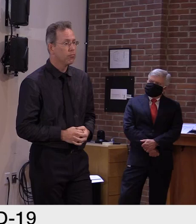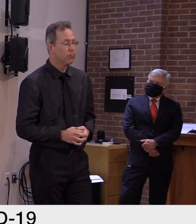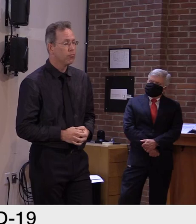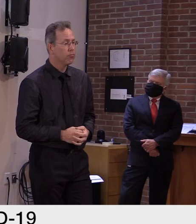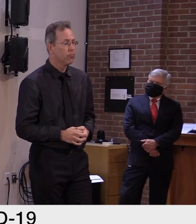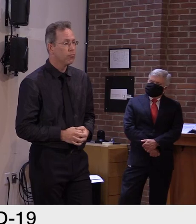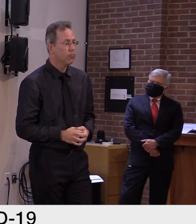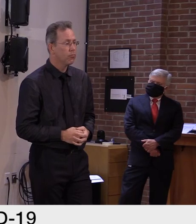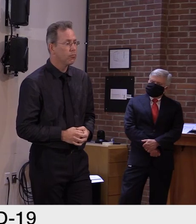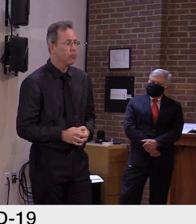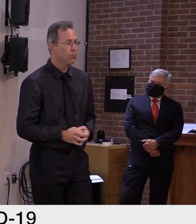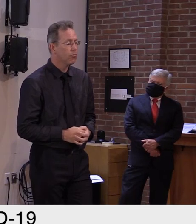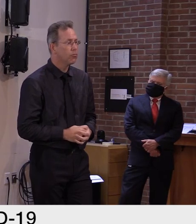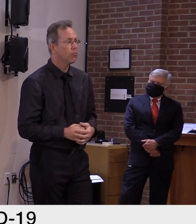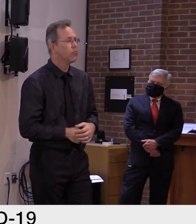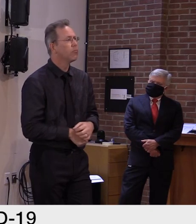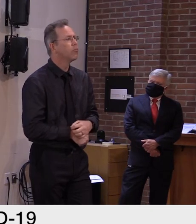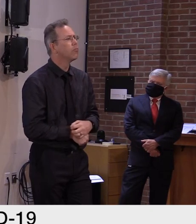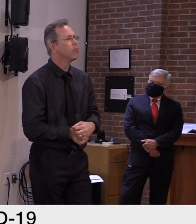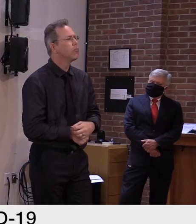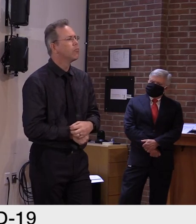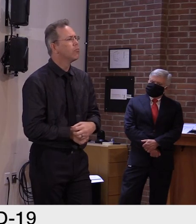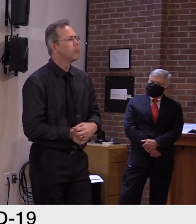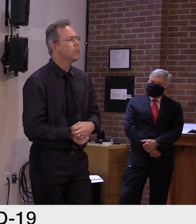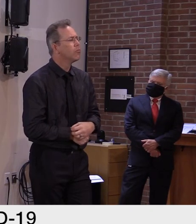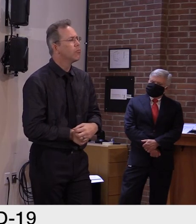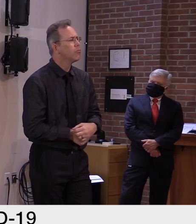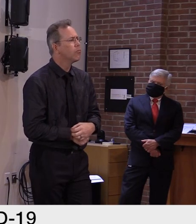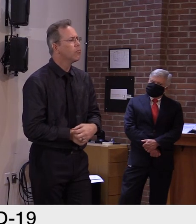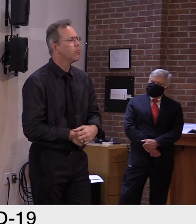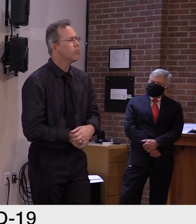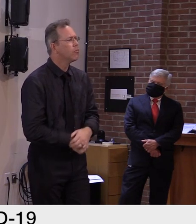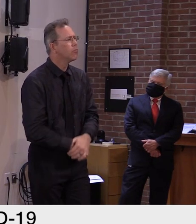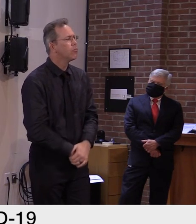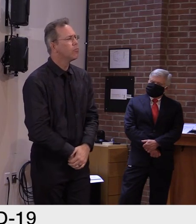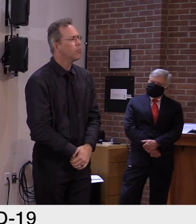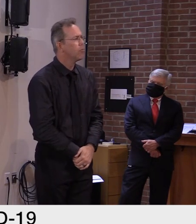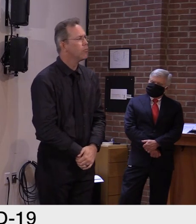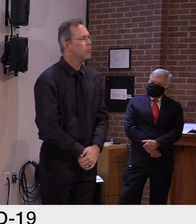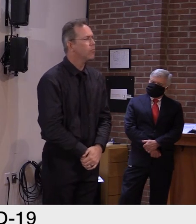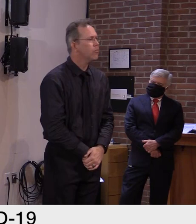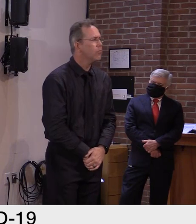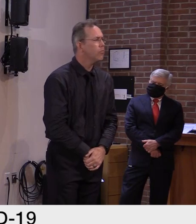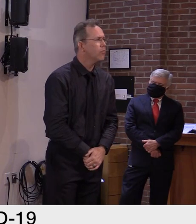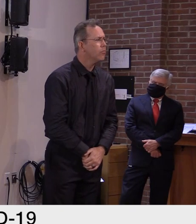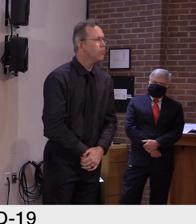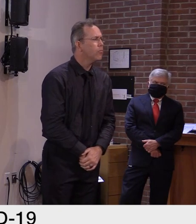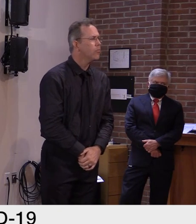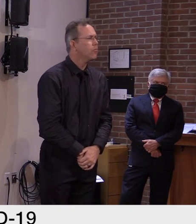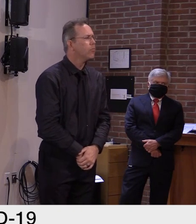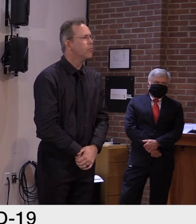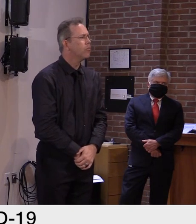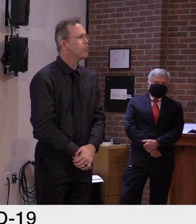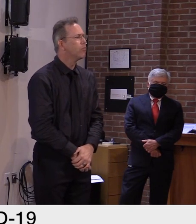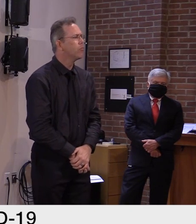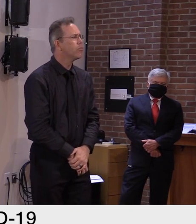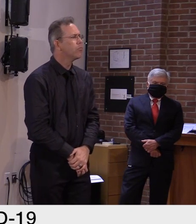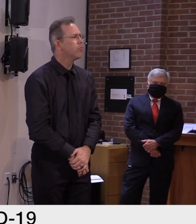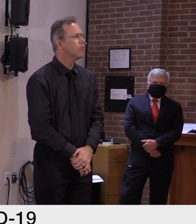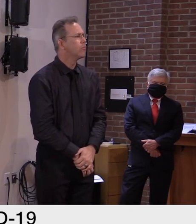We received several inquiries, and I know other reporters and editors were baffled at the end of the last news conference when the last questioner asked about